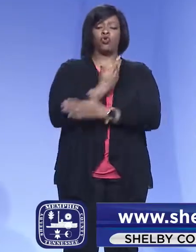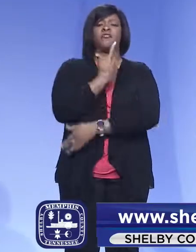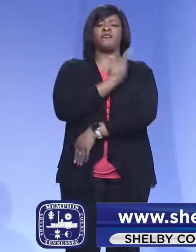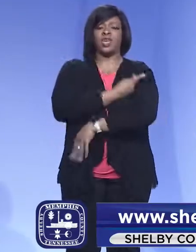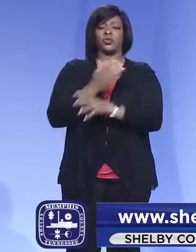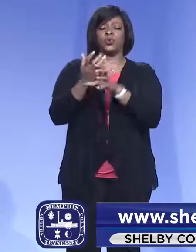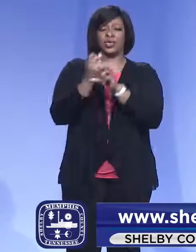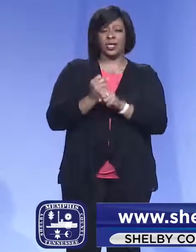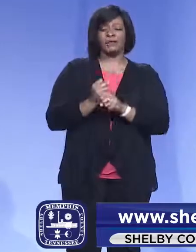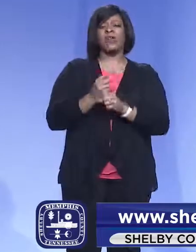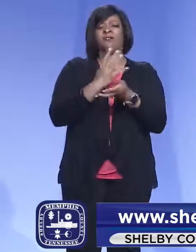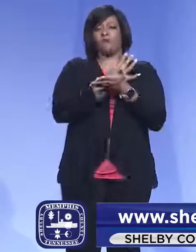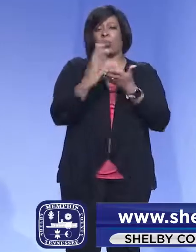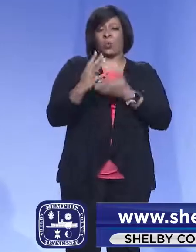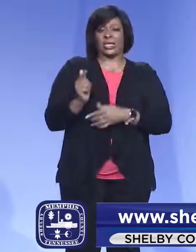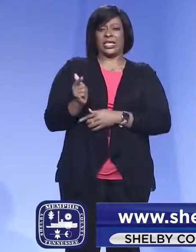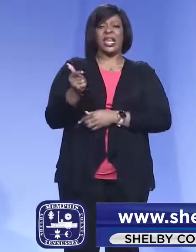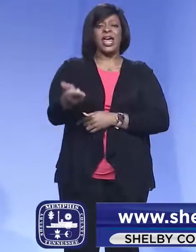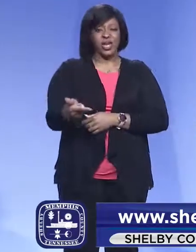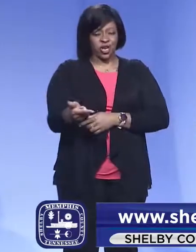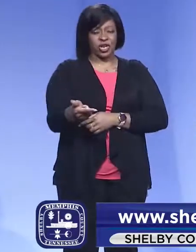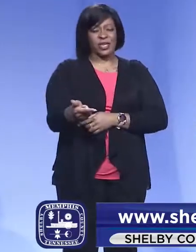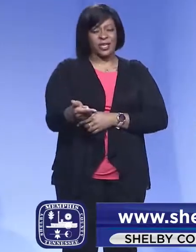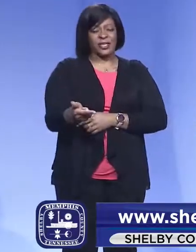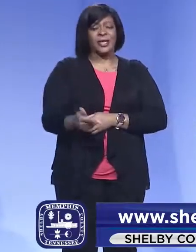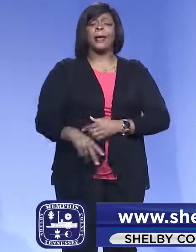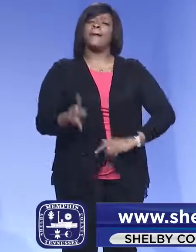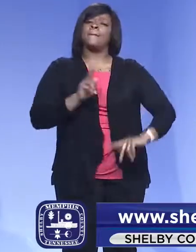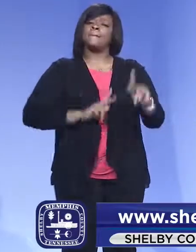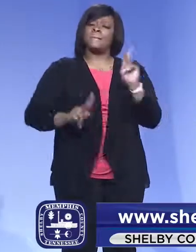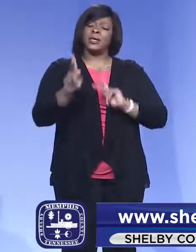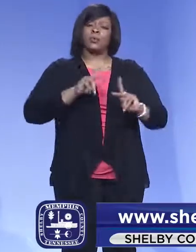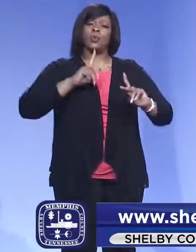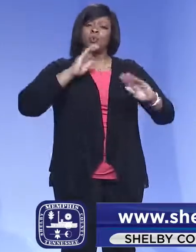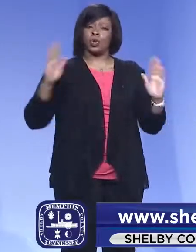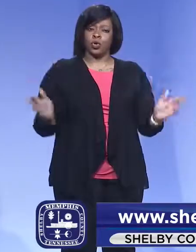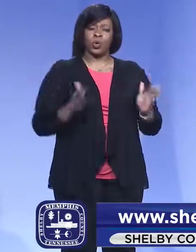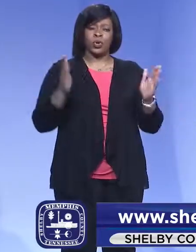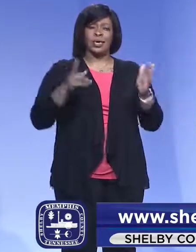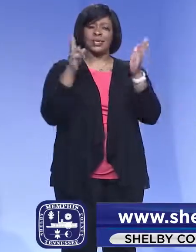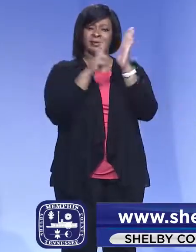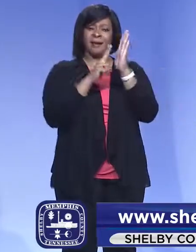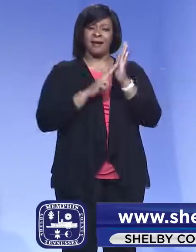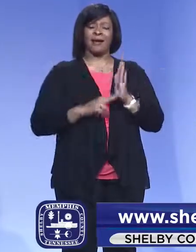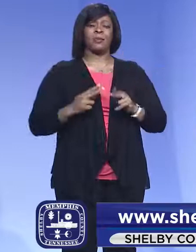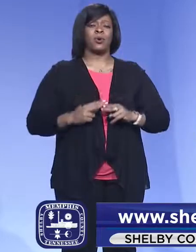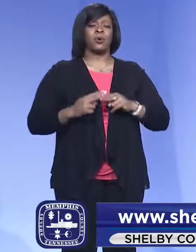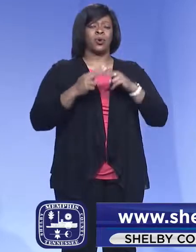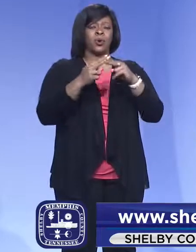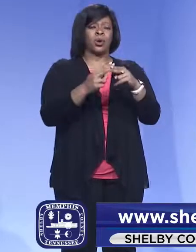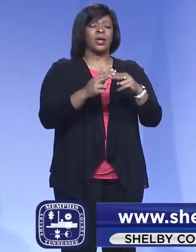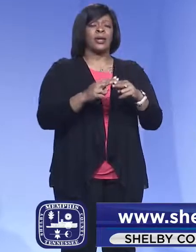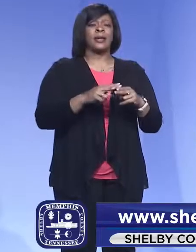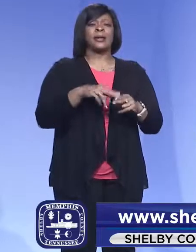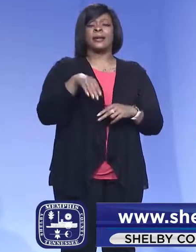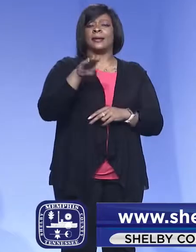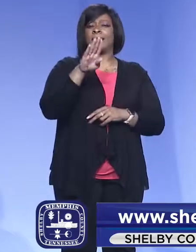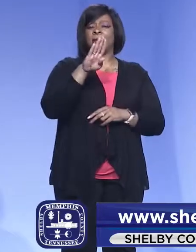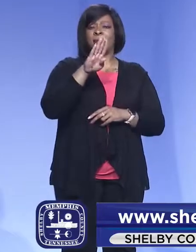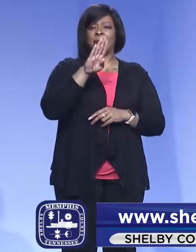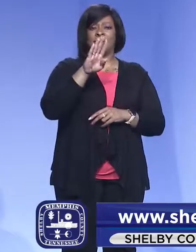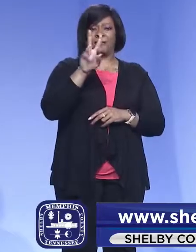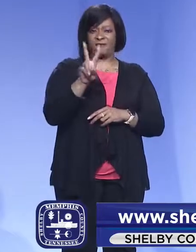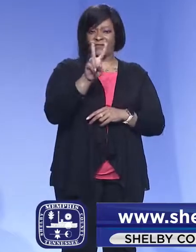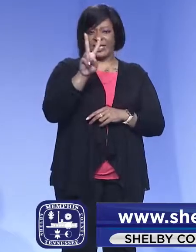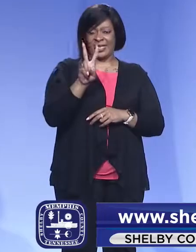vaccine exactly 4 weeks later. And then people are encouraged to sign up for what's called V, as in